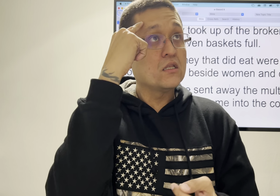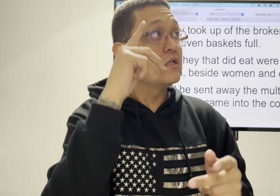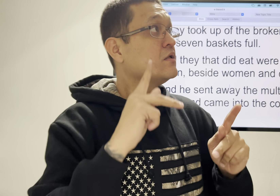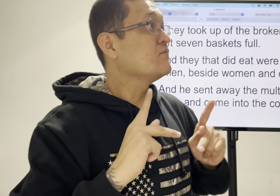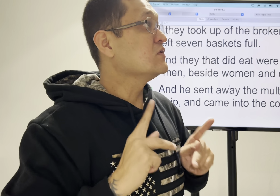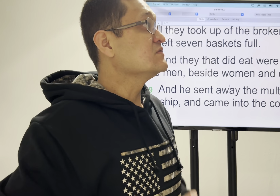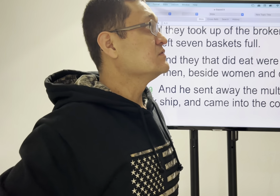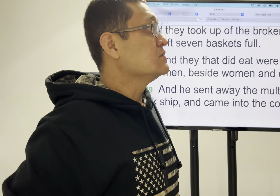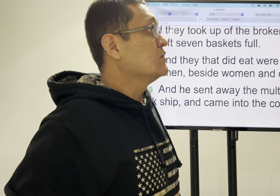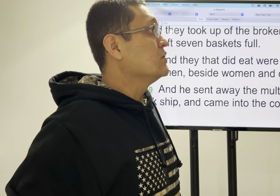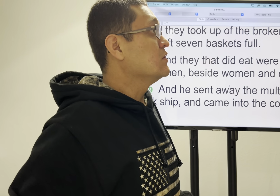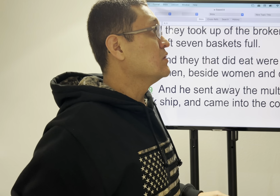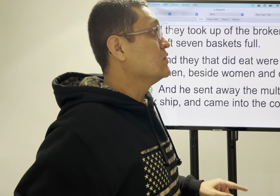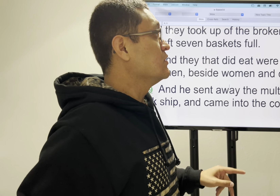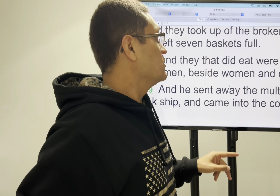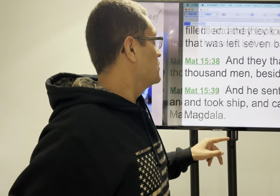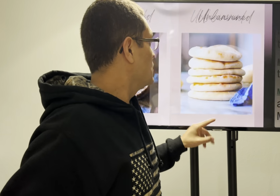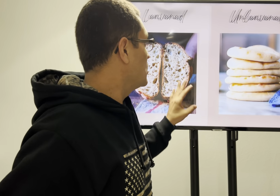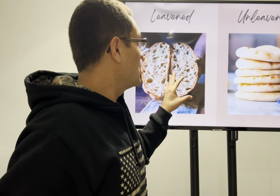The word of the God is spirit.